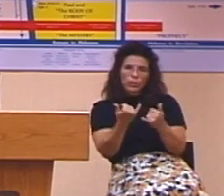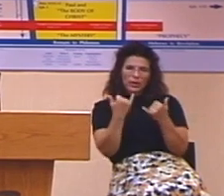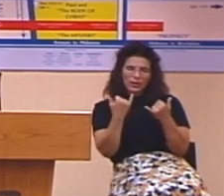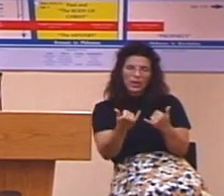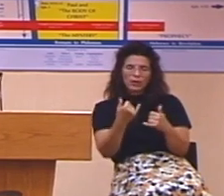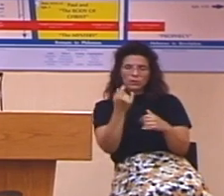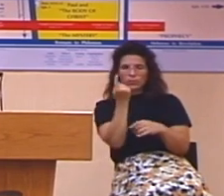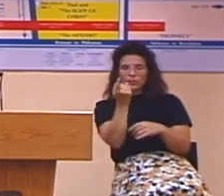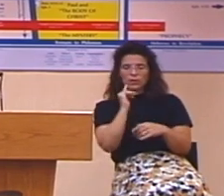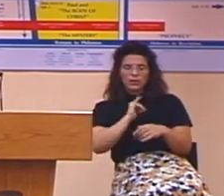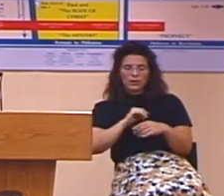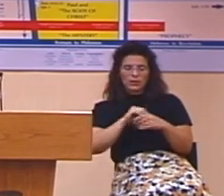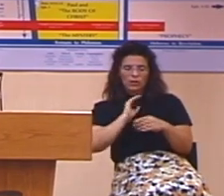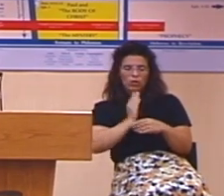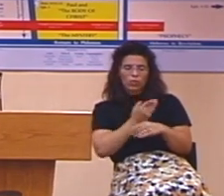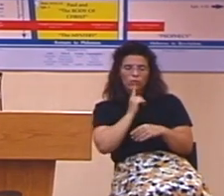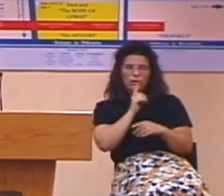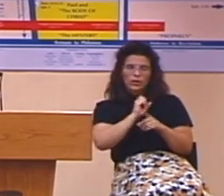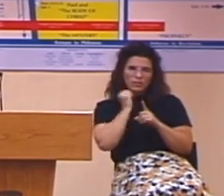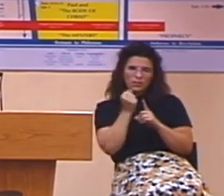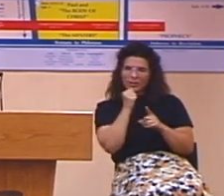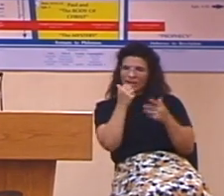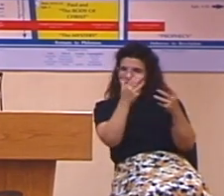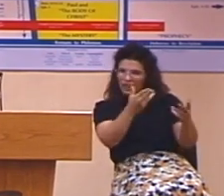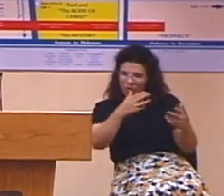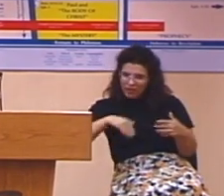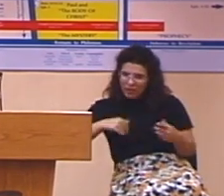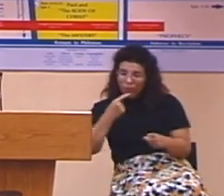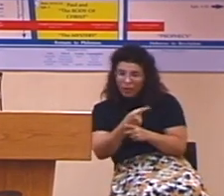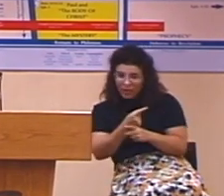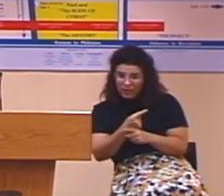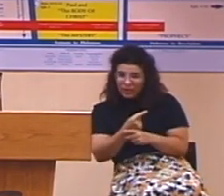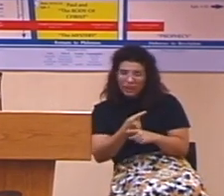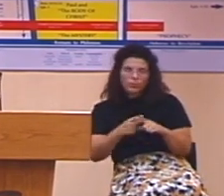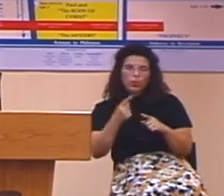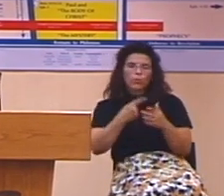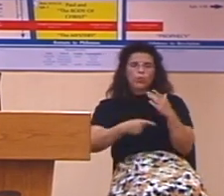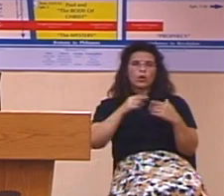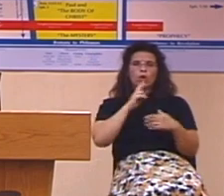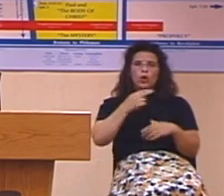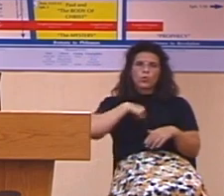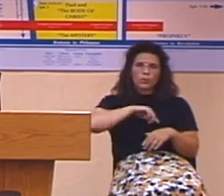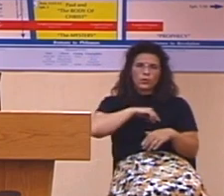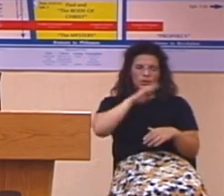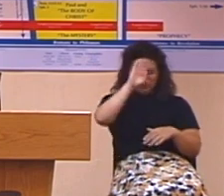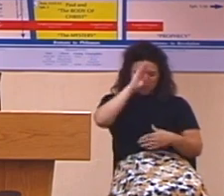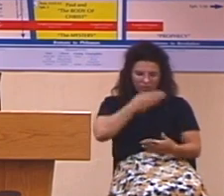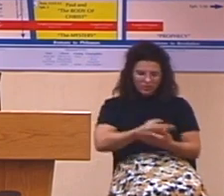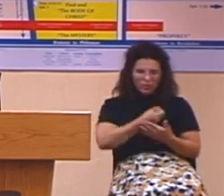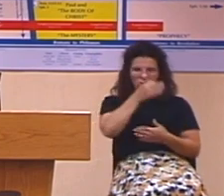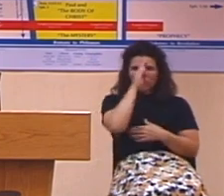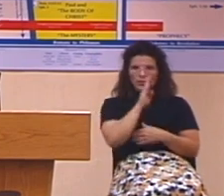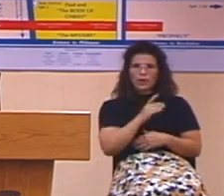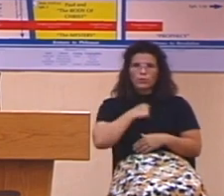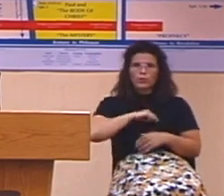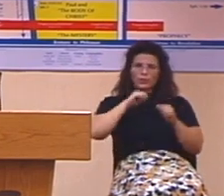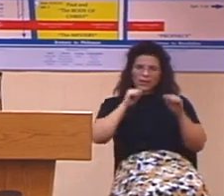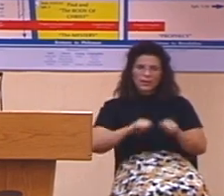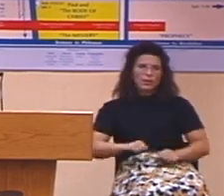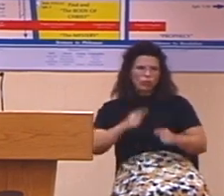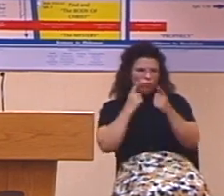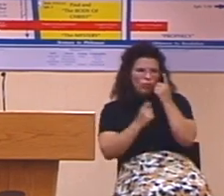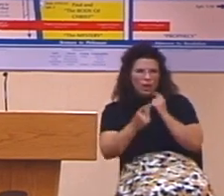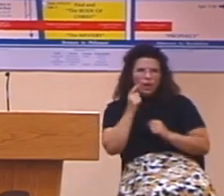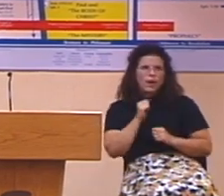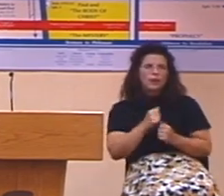our reality is not there yet, is it? But what are we? The sons of God. We can cry,